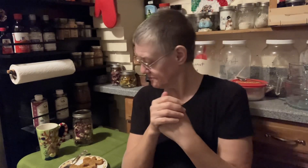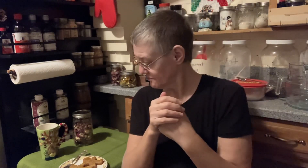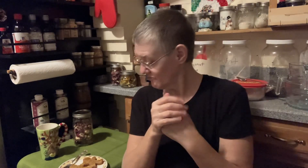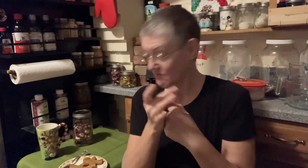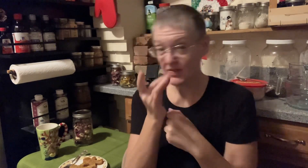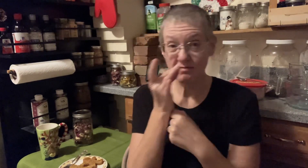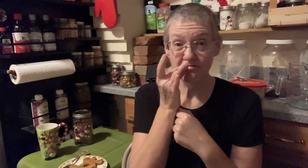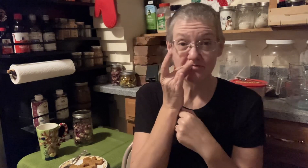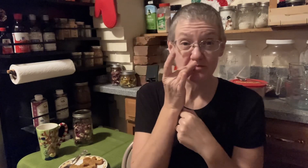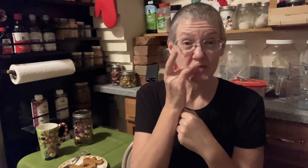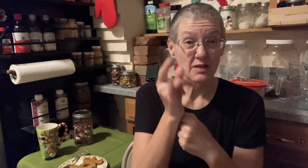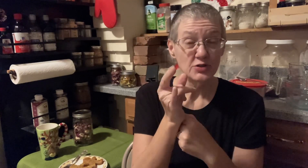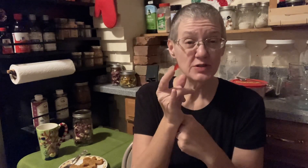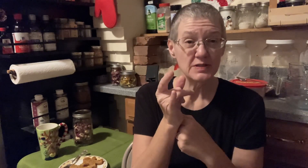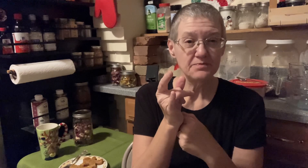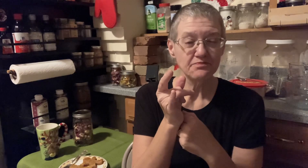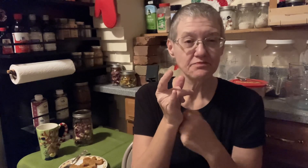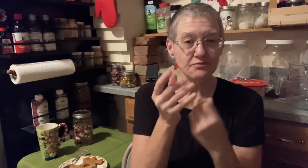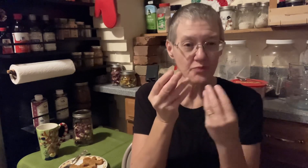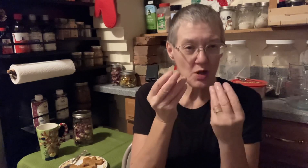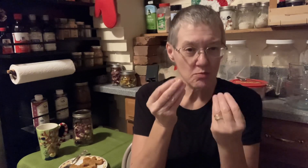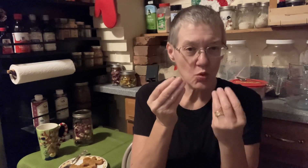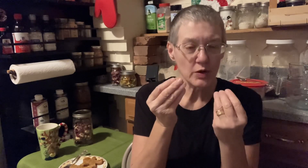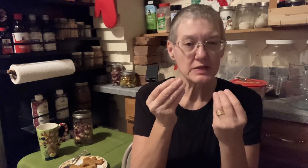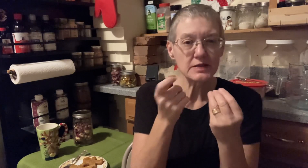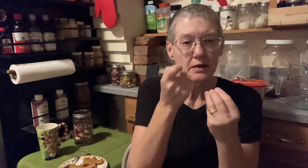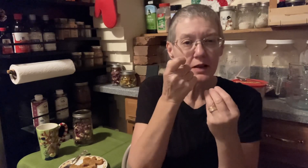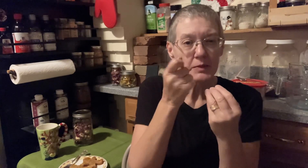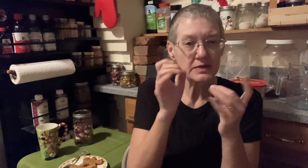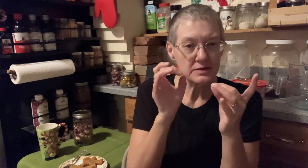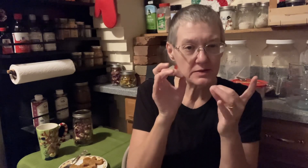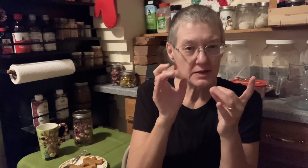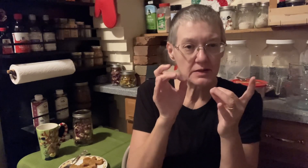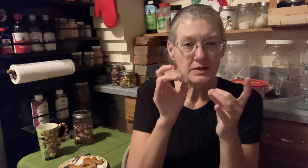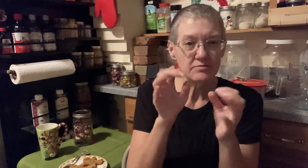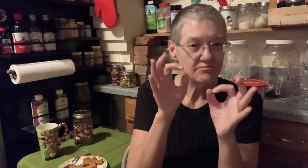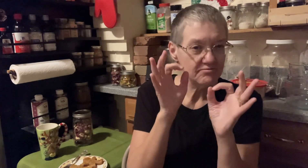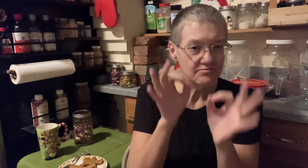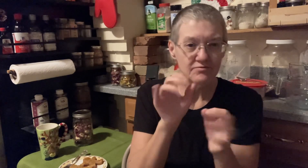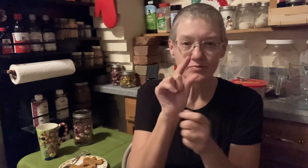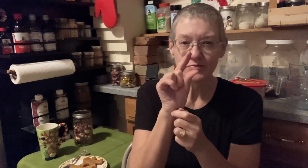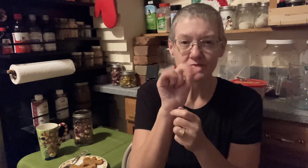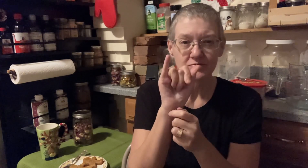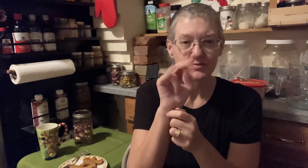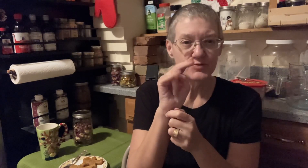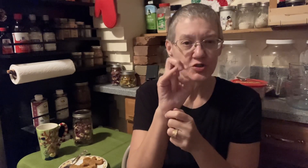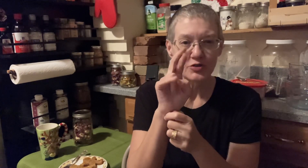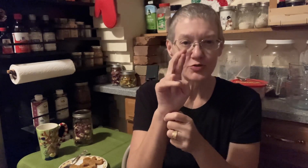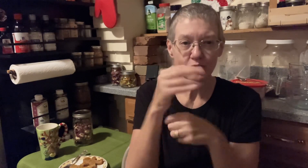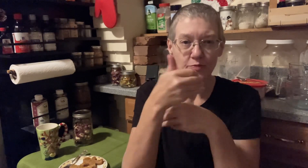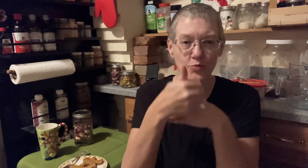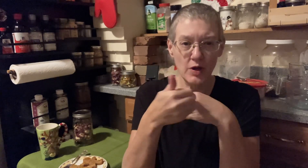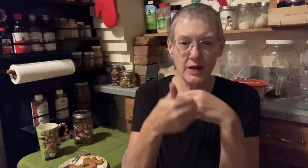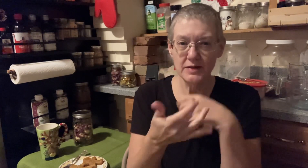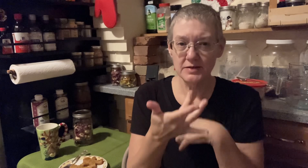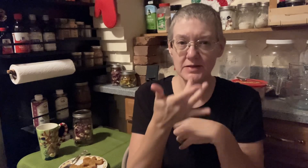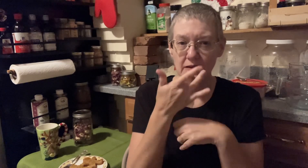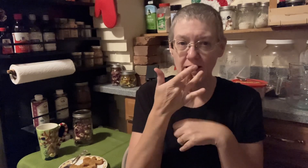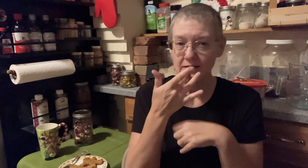minutes, but it's delicious. It's moist. It's a little sticky. It's very